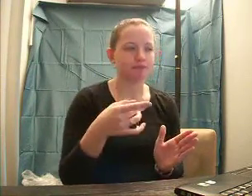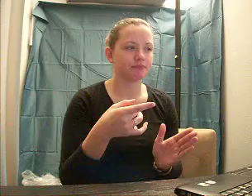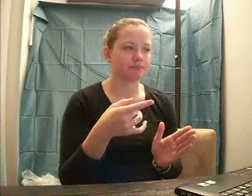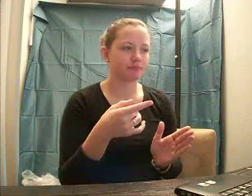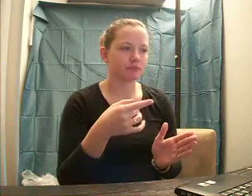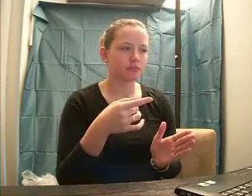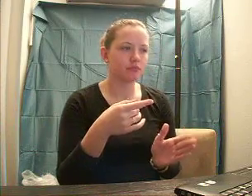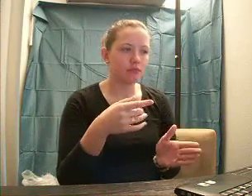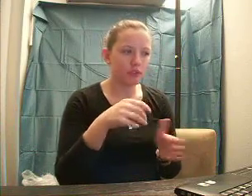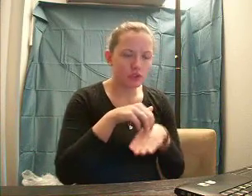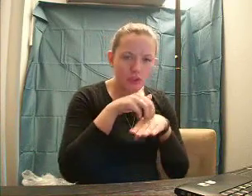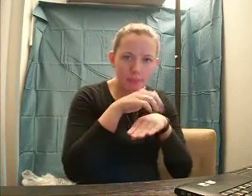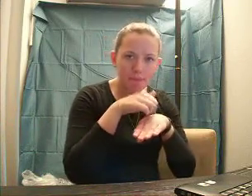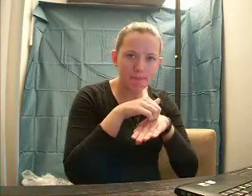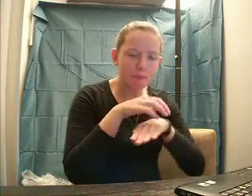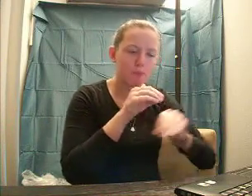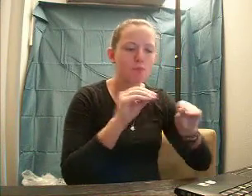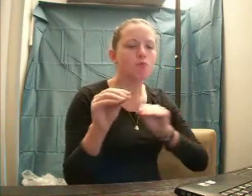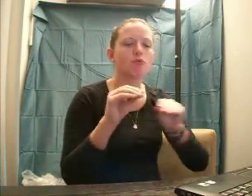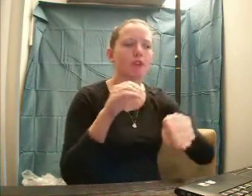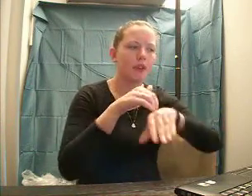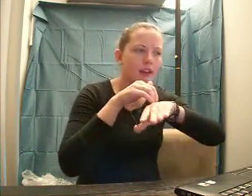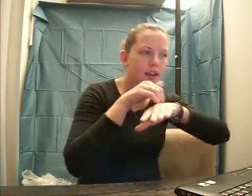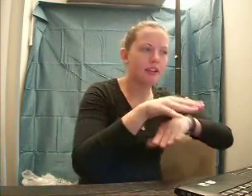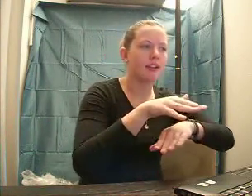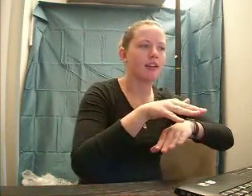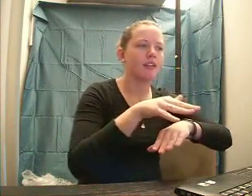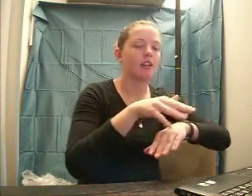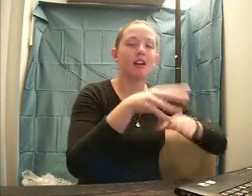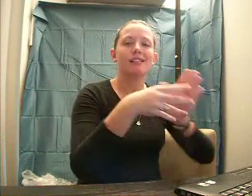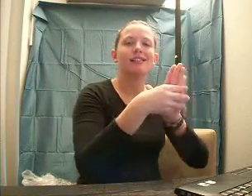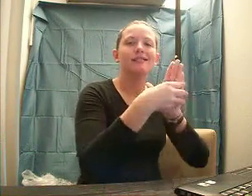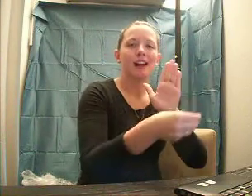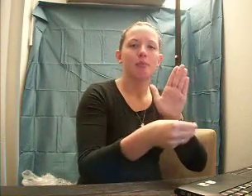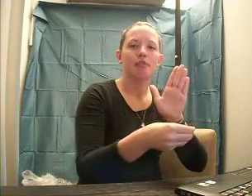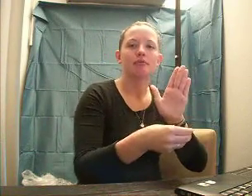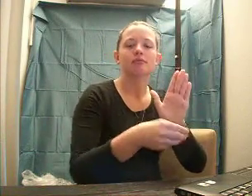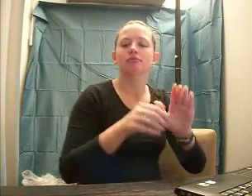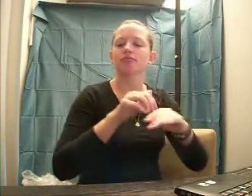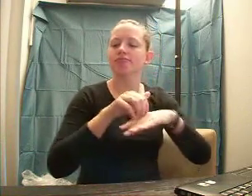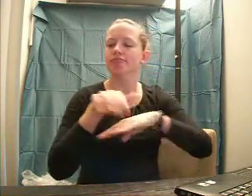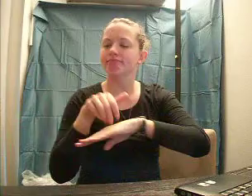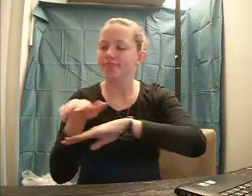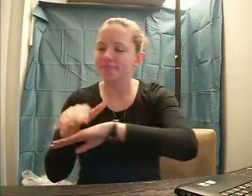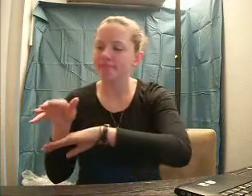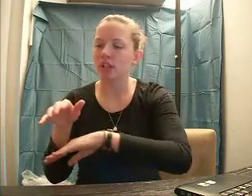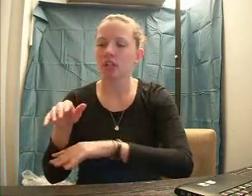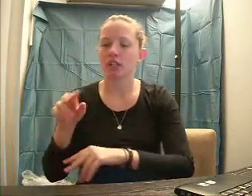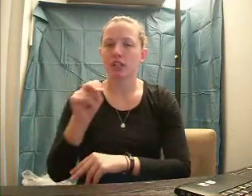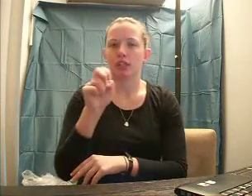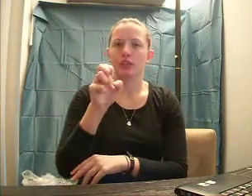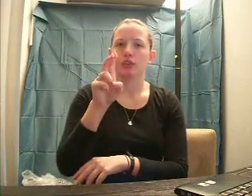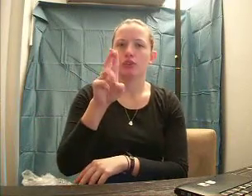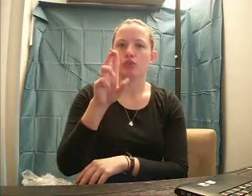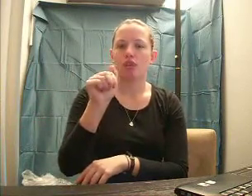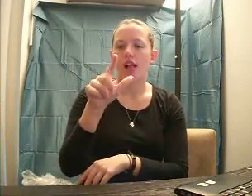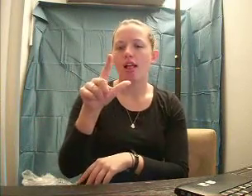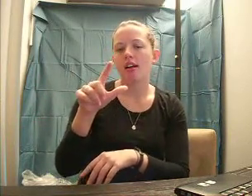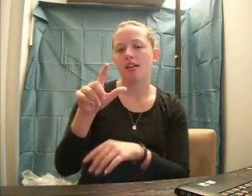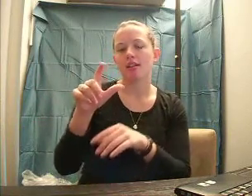a movement command down, you tap a copy of that off and run it into your neural simulator to anticipate the sensory consequences